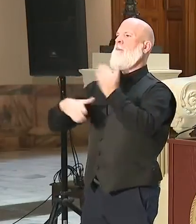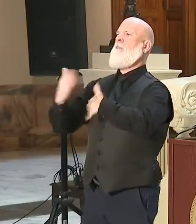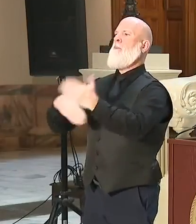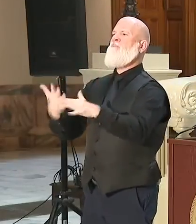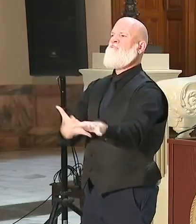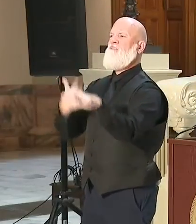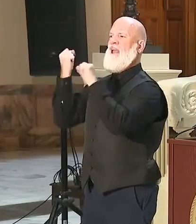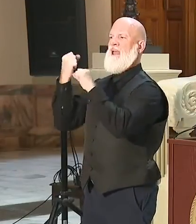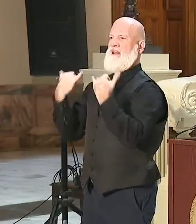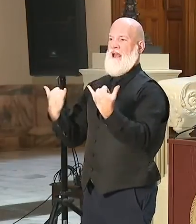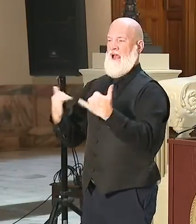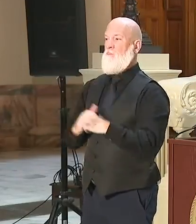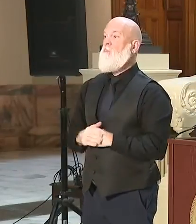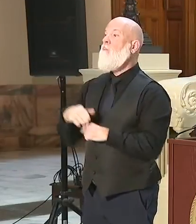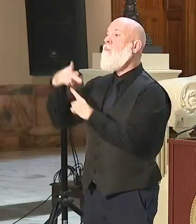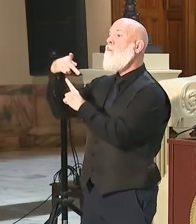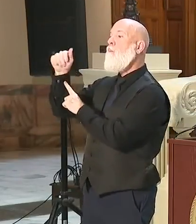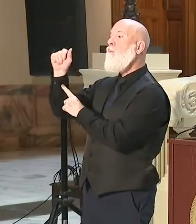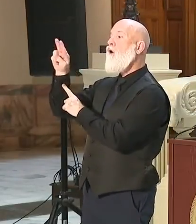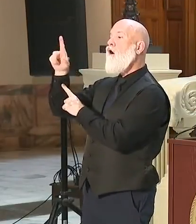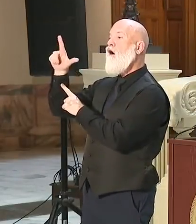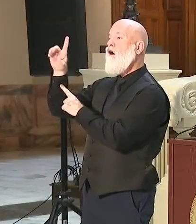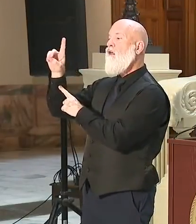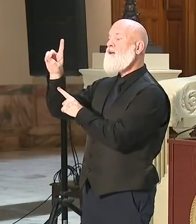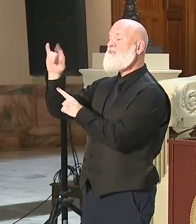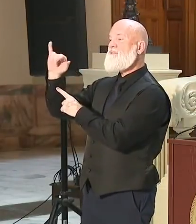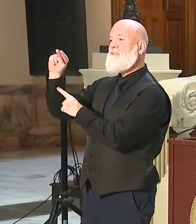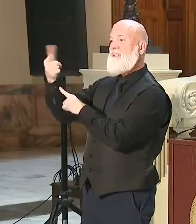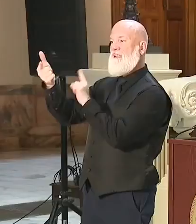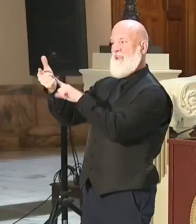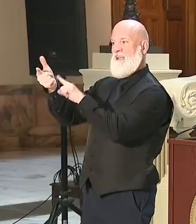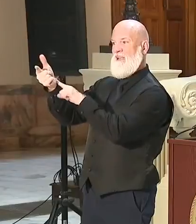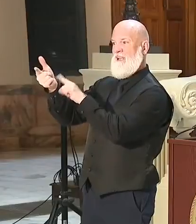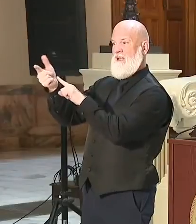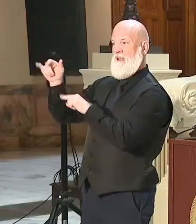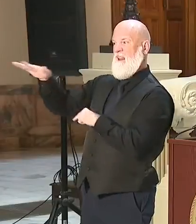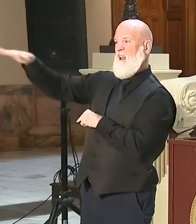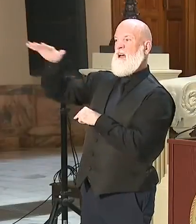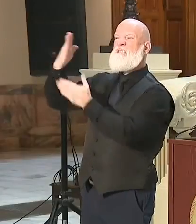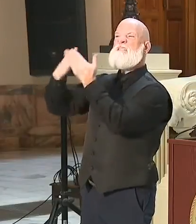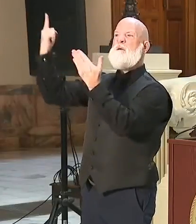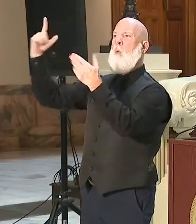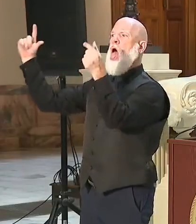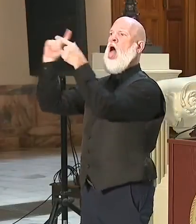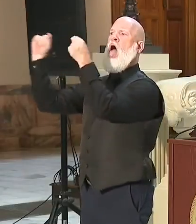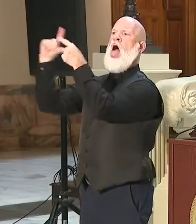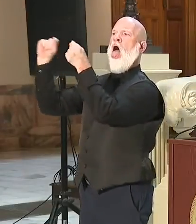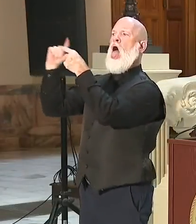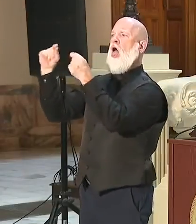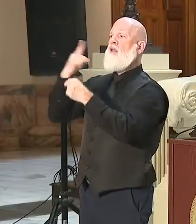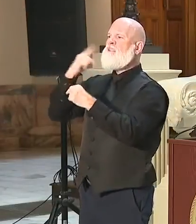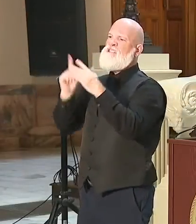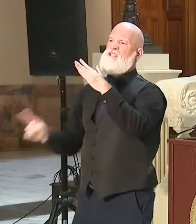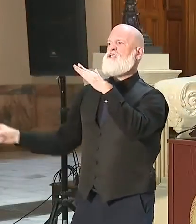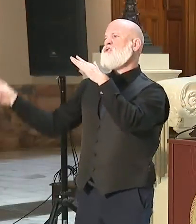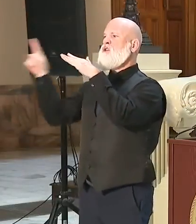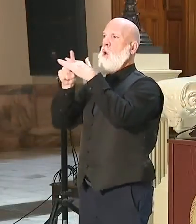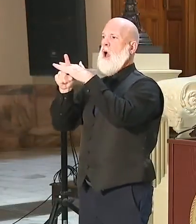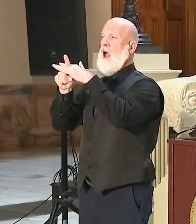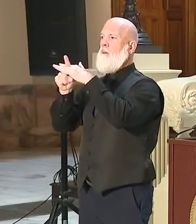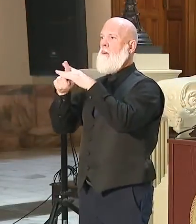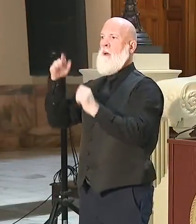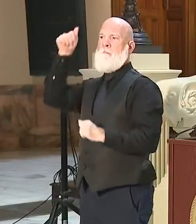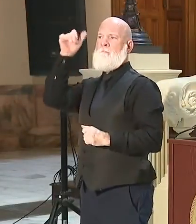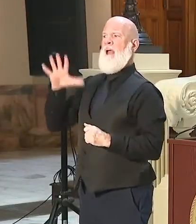supposedly called or showed up, or it was a man or a woman or a person named Crystal, because the story kept on moving.